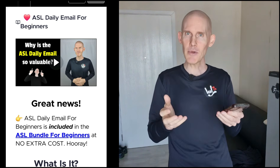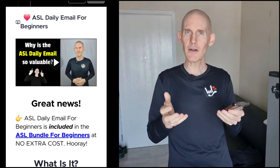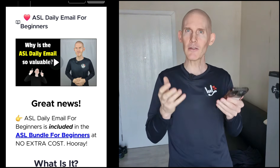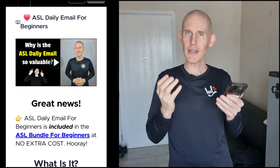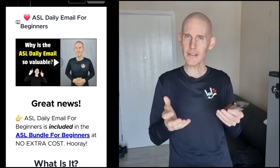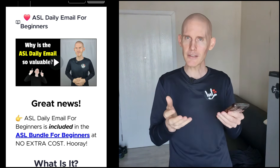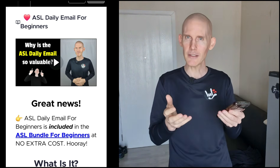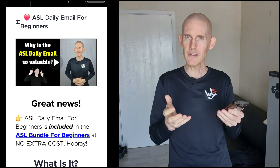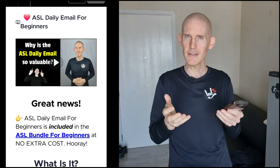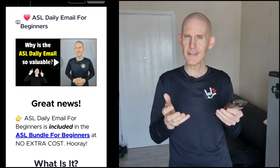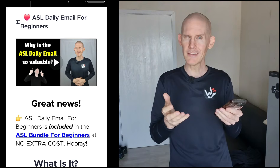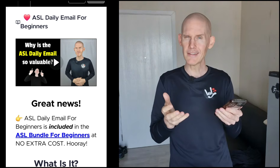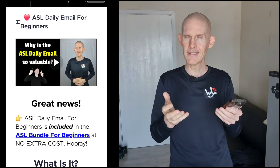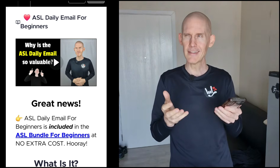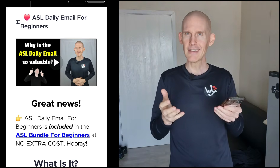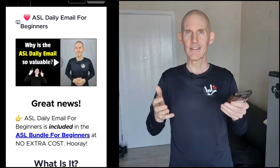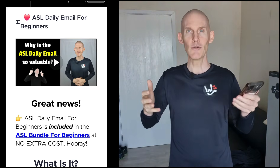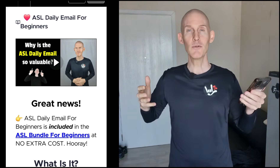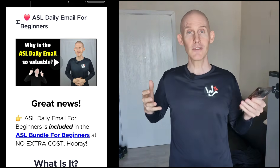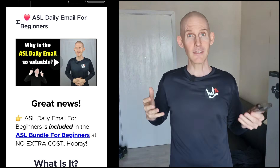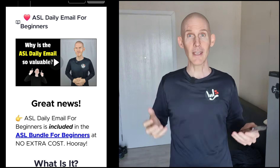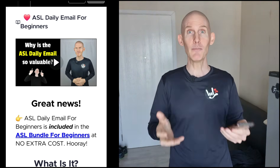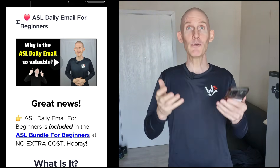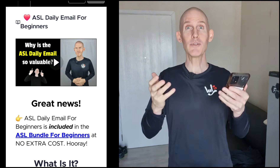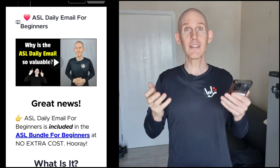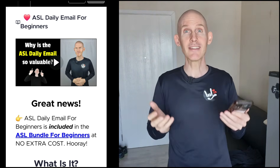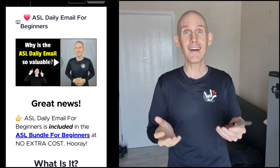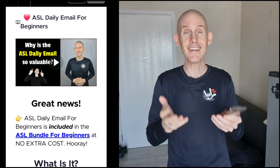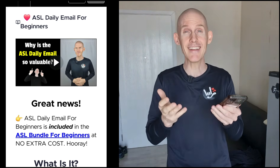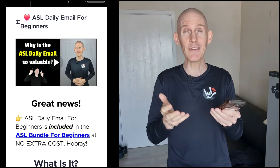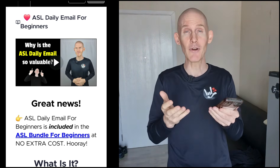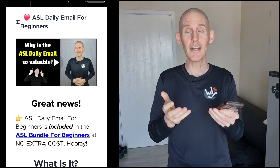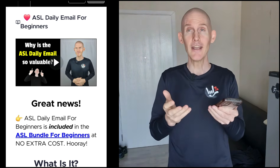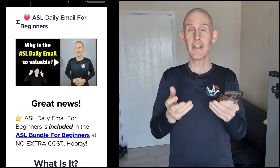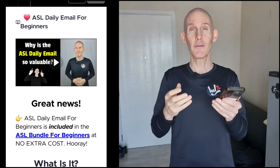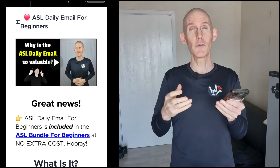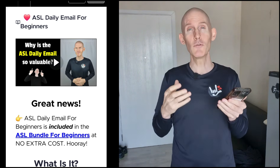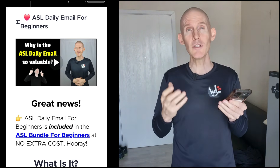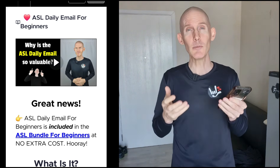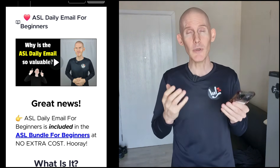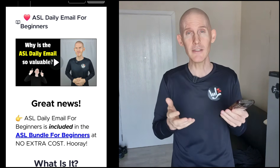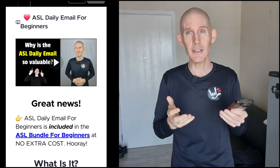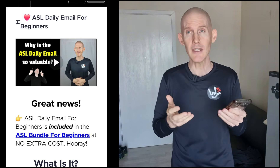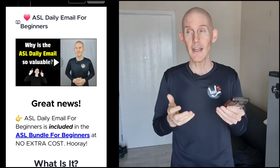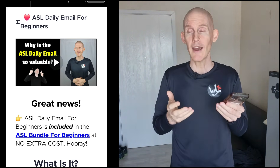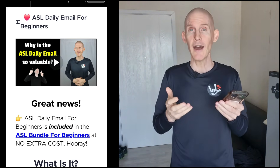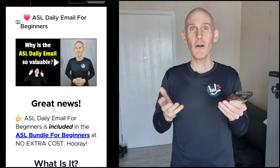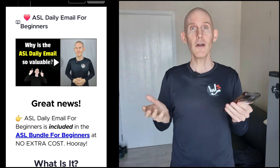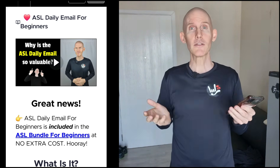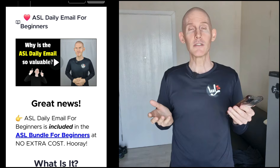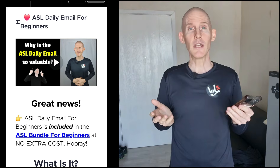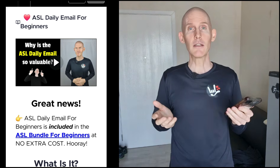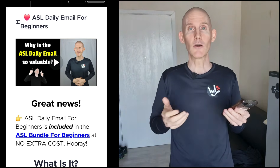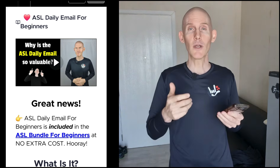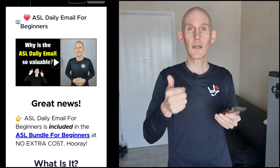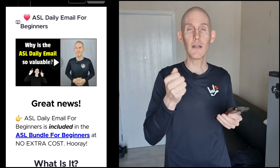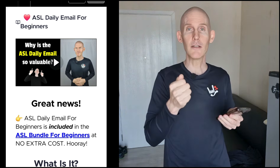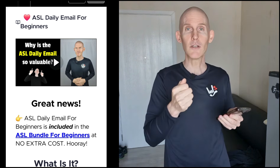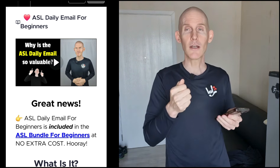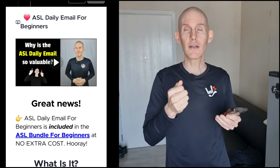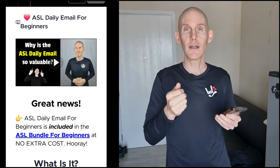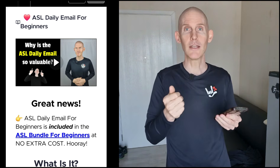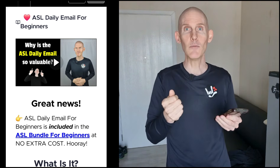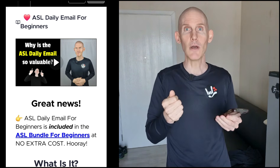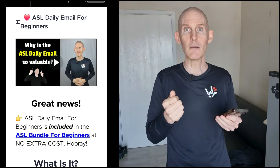an email lesson to keep you studying, right? Now, if you're really busy, how long does it take to quick